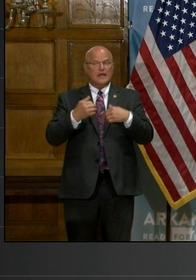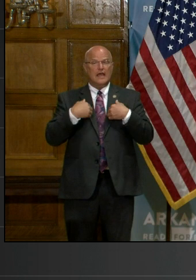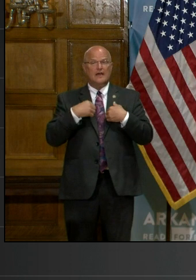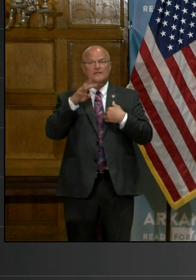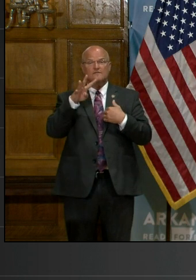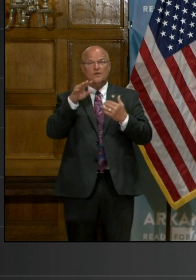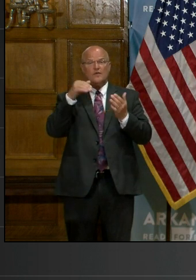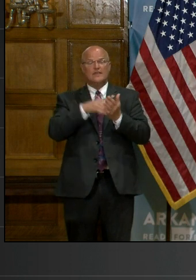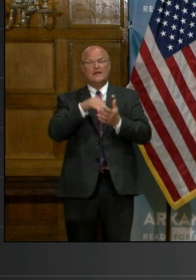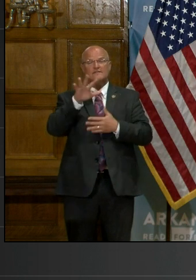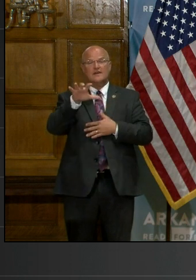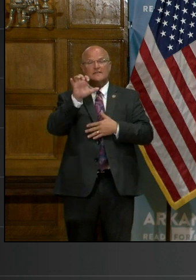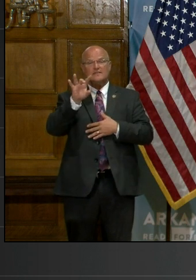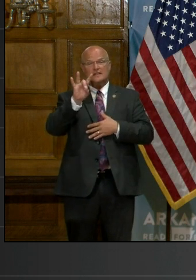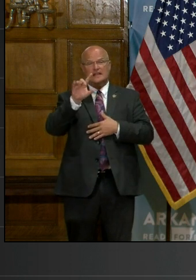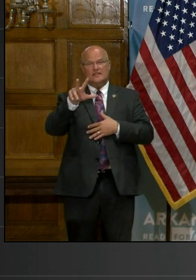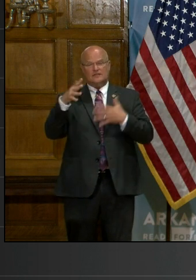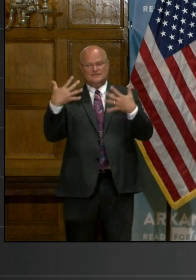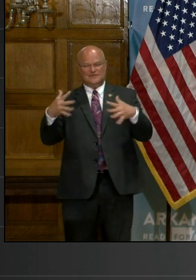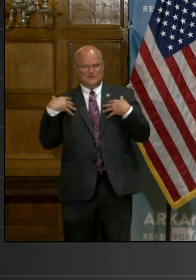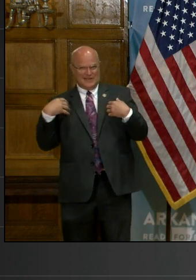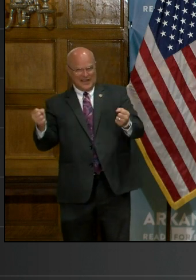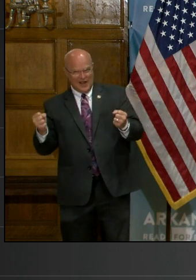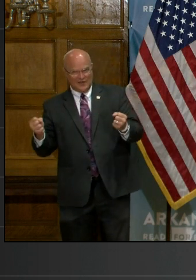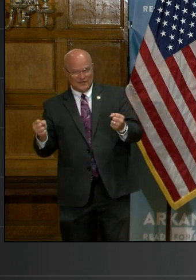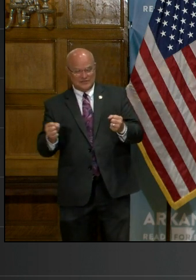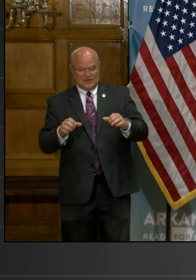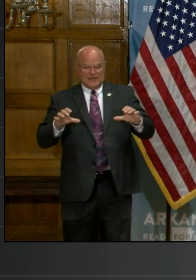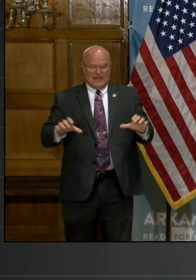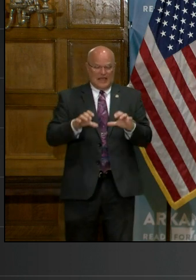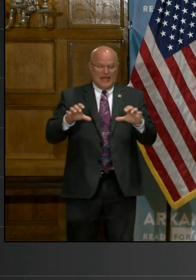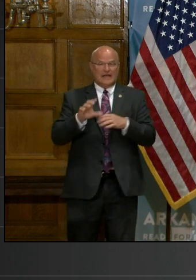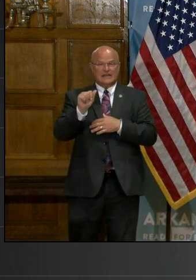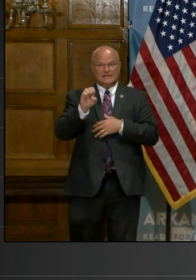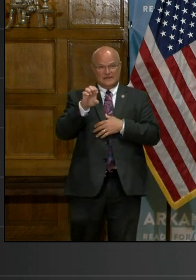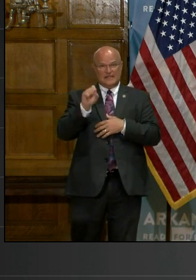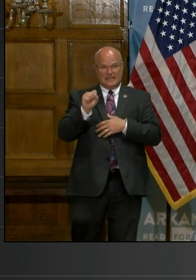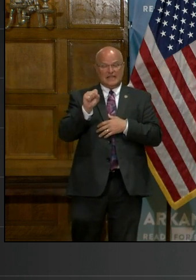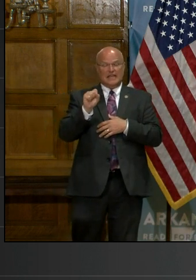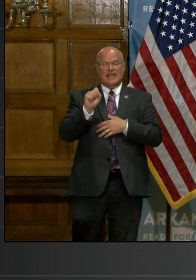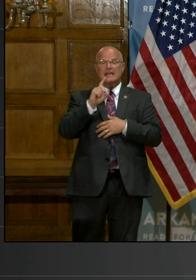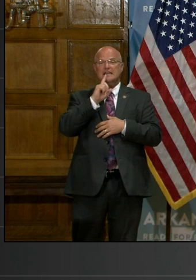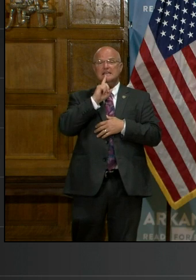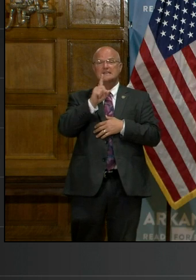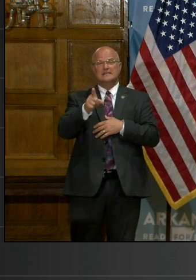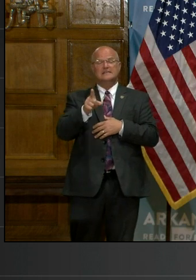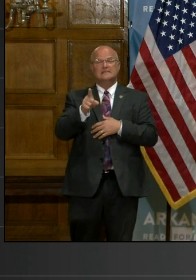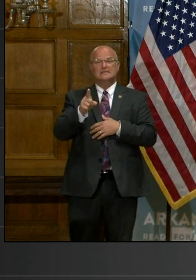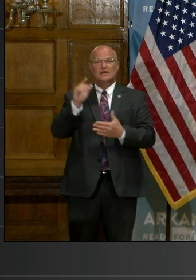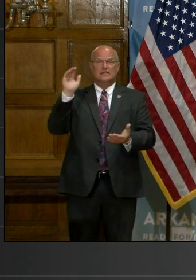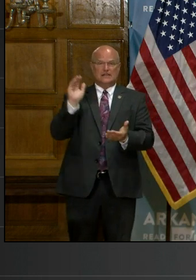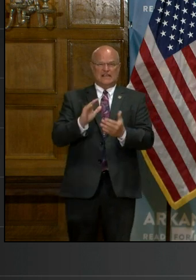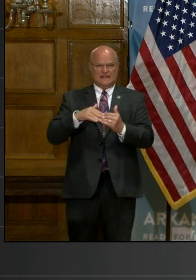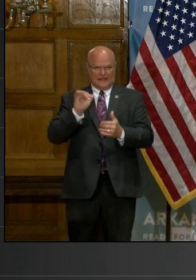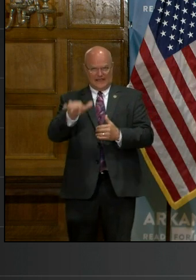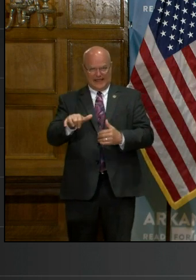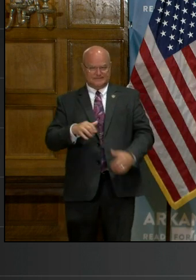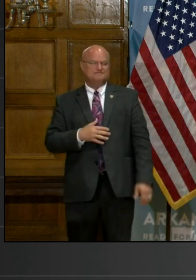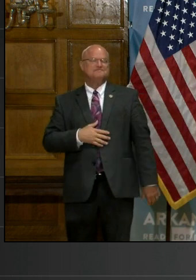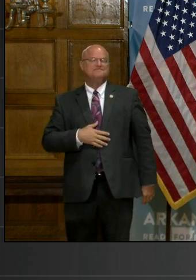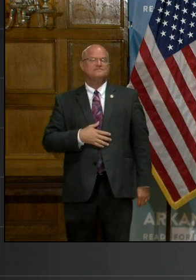been 4,583 that's recovered, so the active cases are much less than